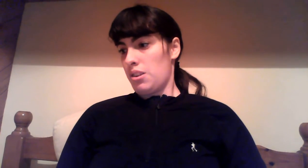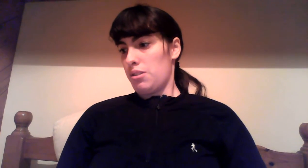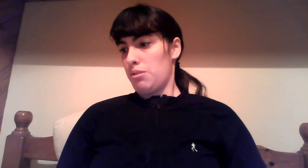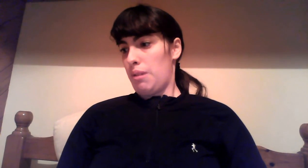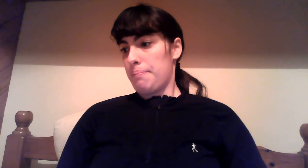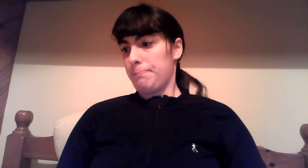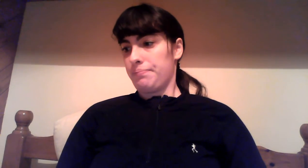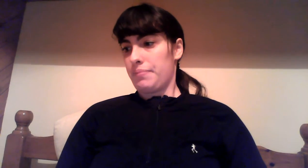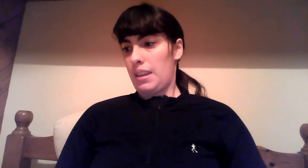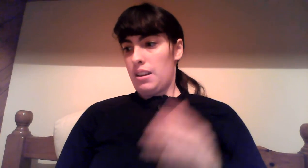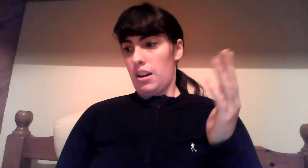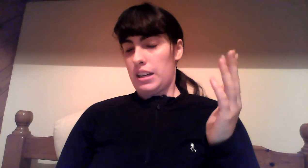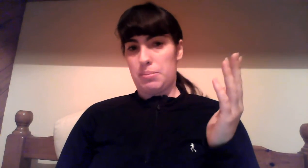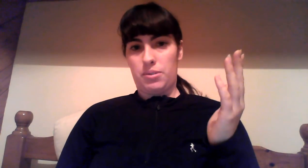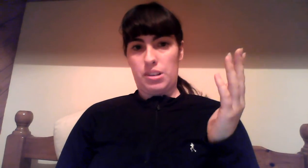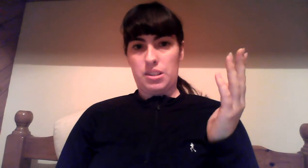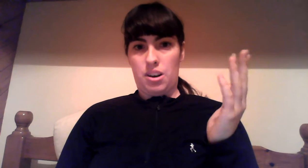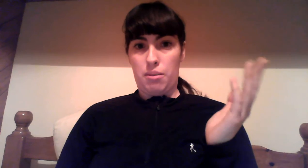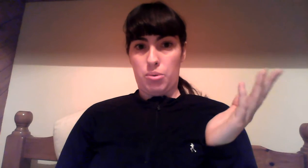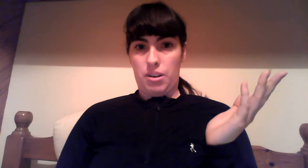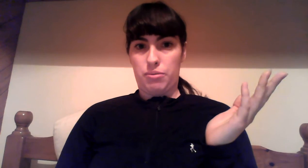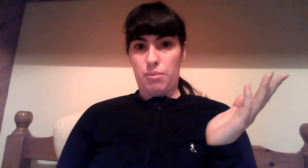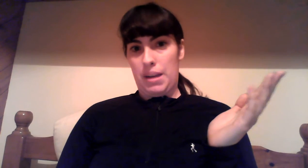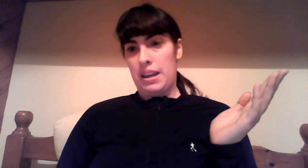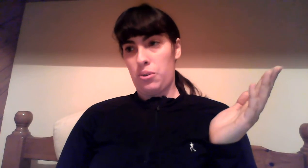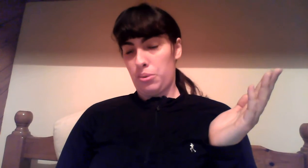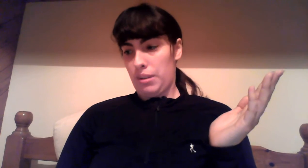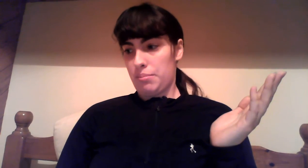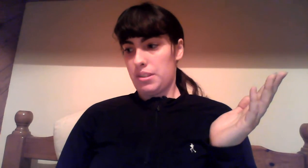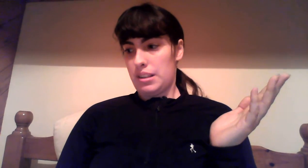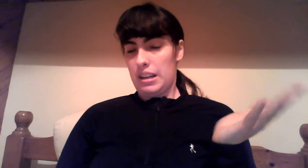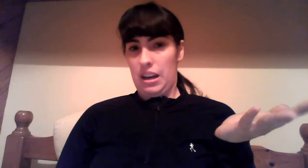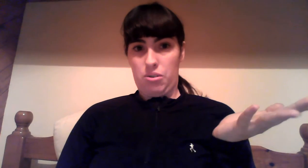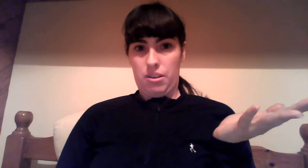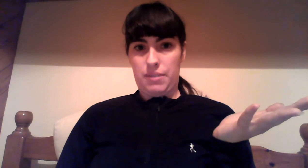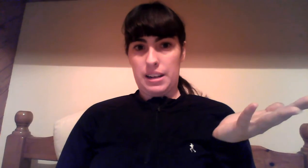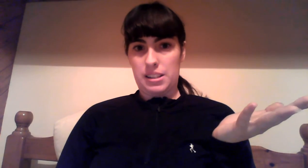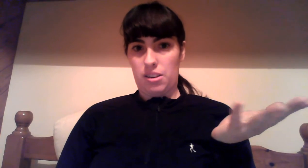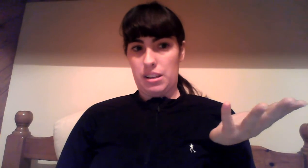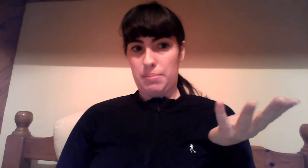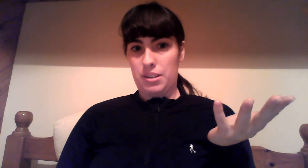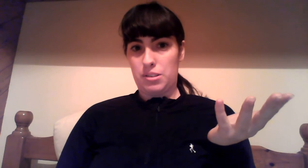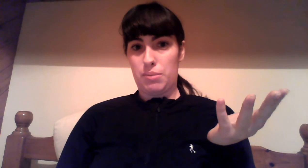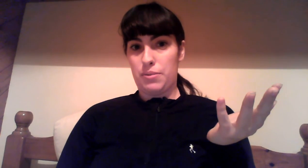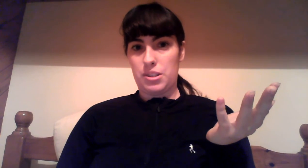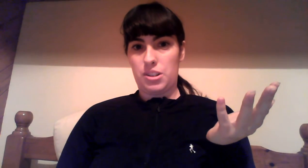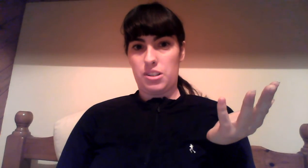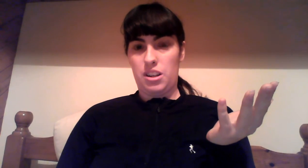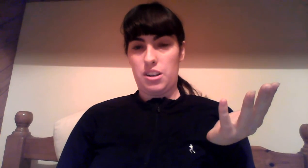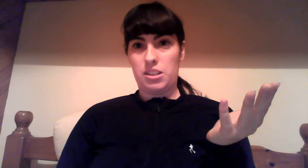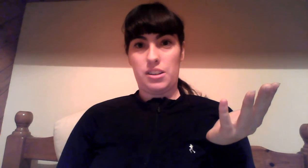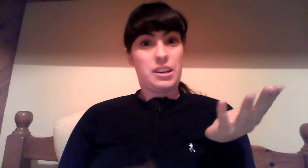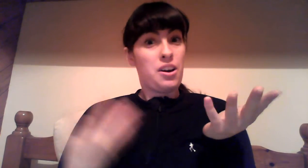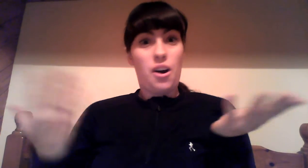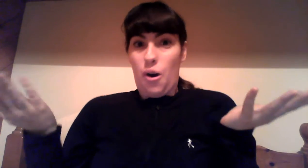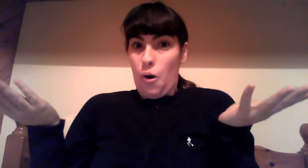So I guess before I start, I will go from A all the way up to Z, and I'll go fairly slowly because when you first start to learn, it's like, what